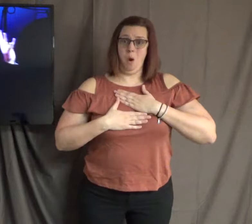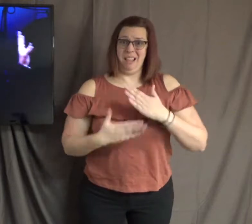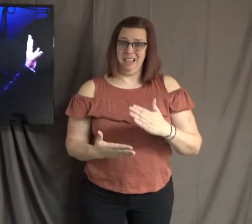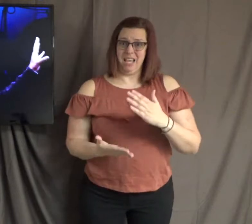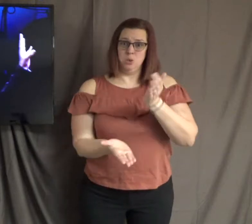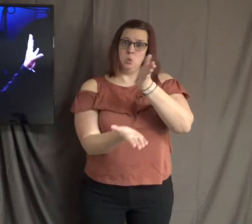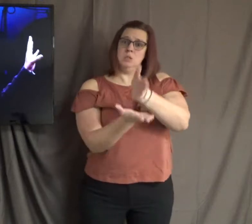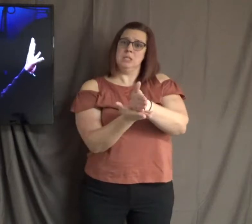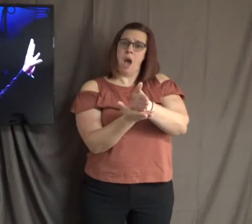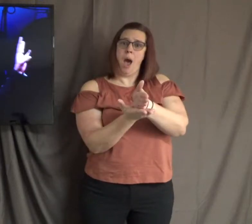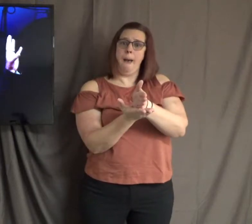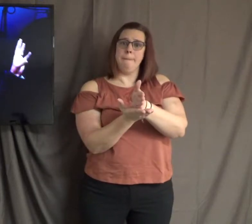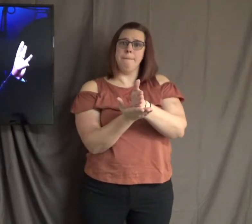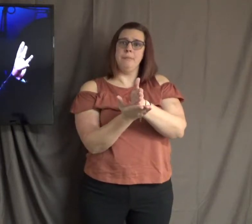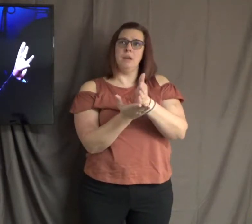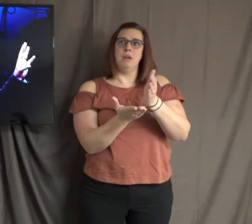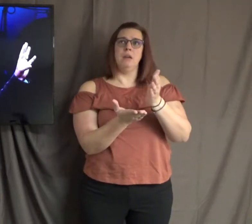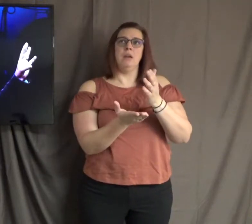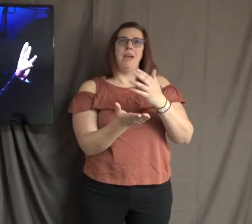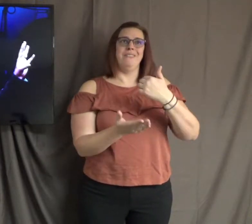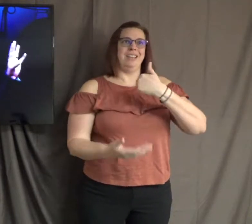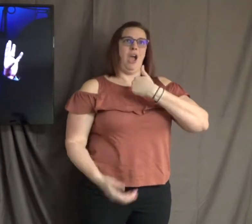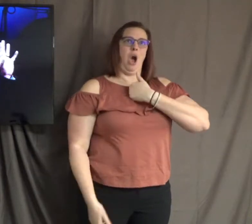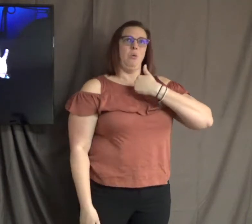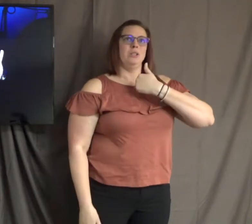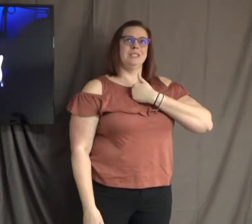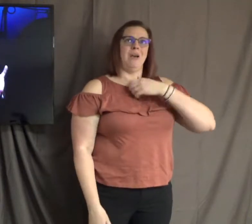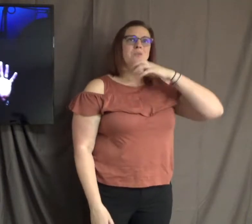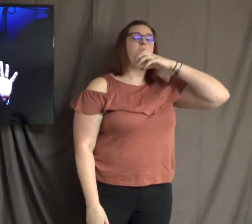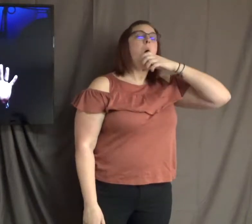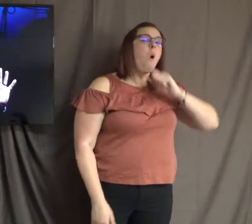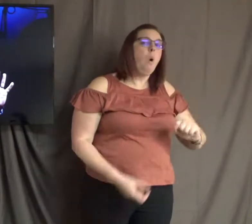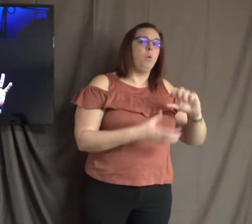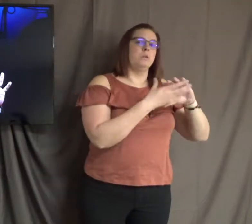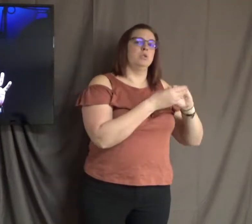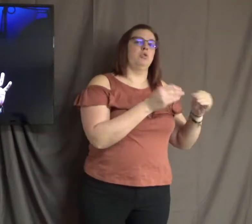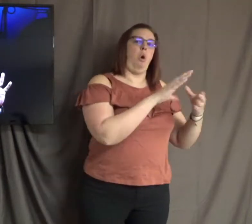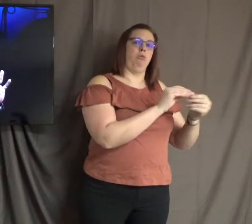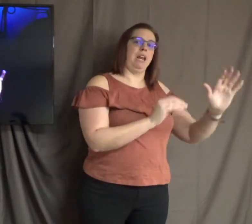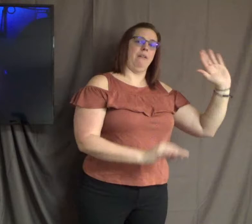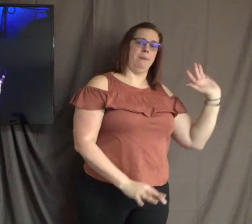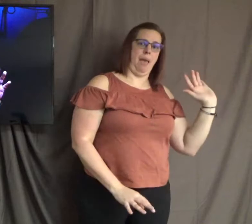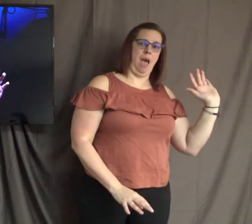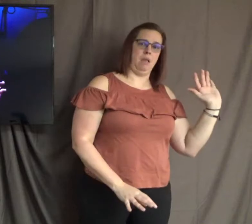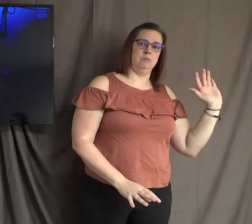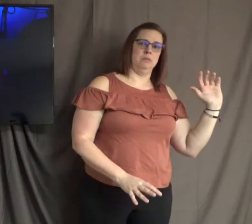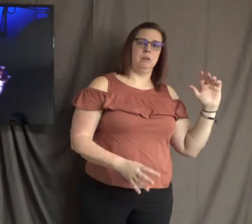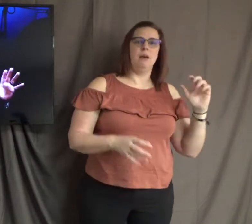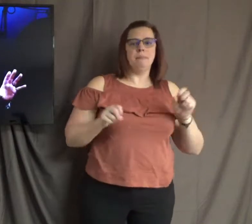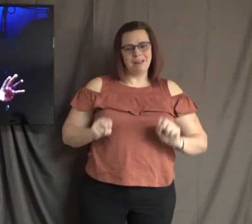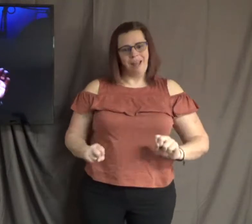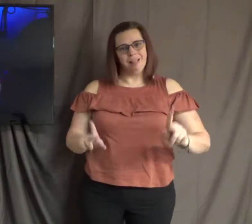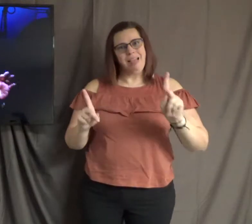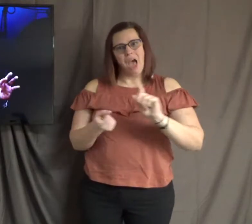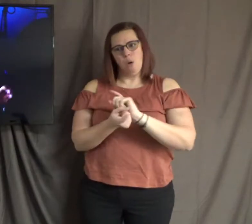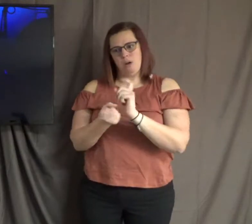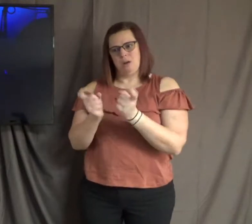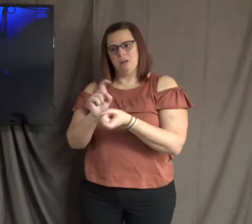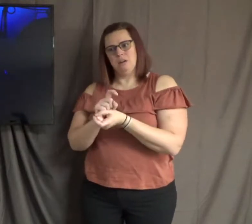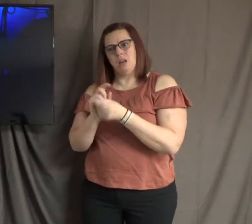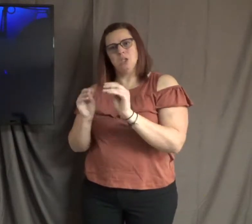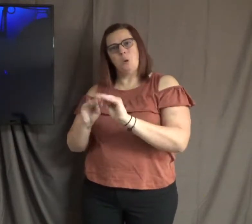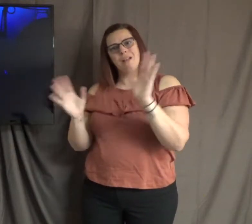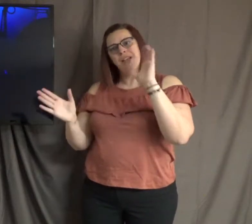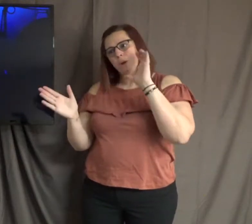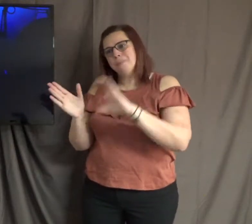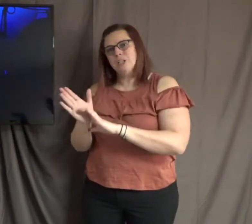that old story of the past and to allow that clearer picture, those lessons, those messengers that support